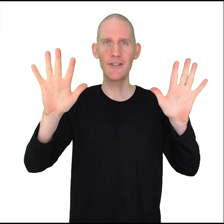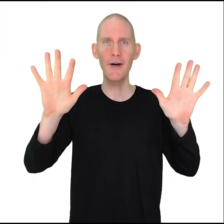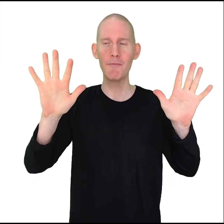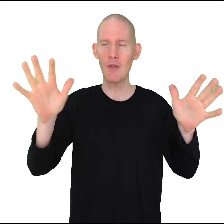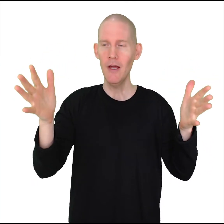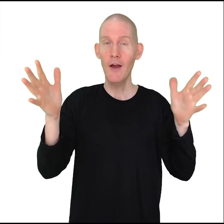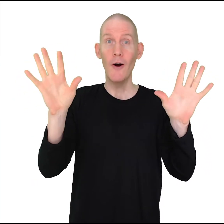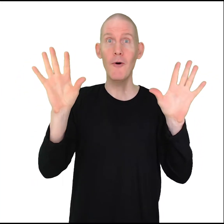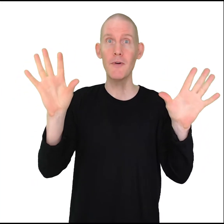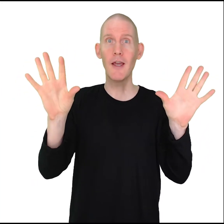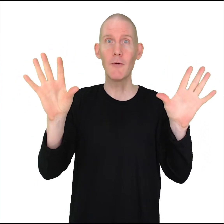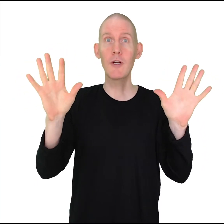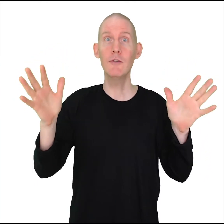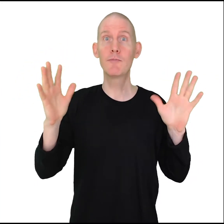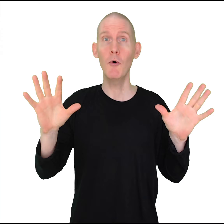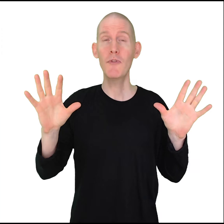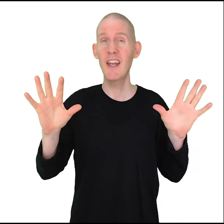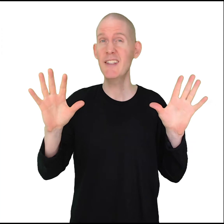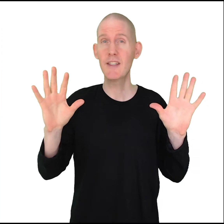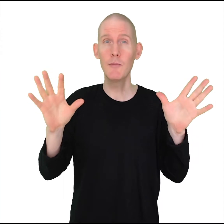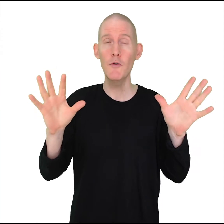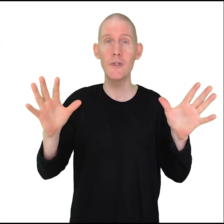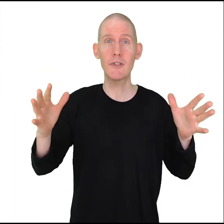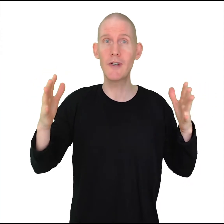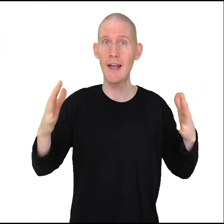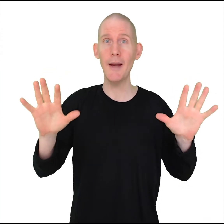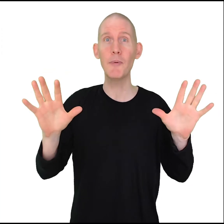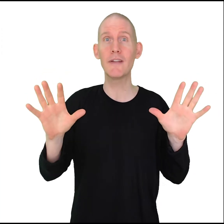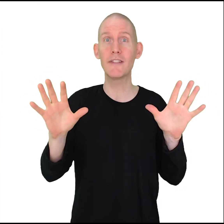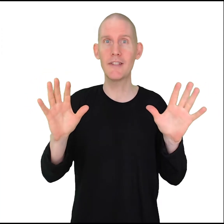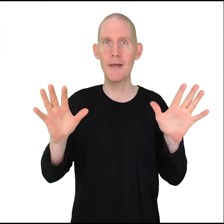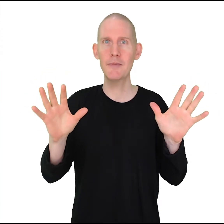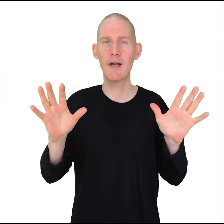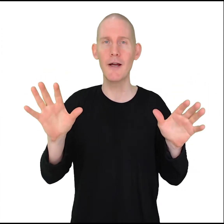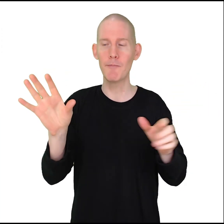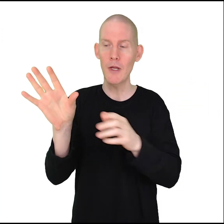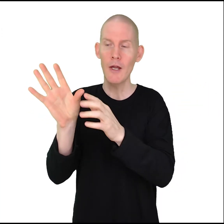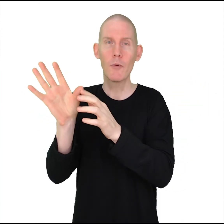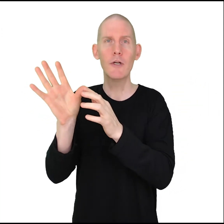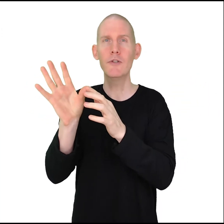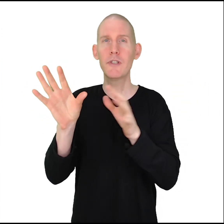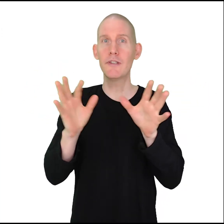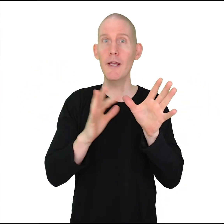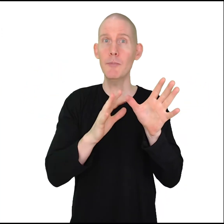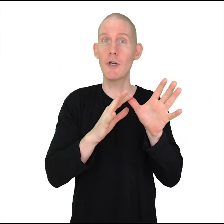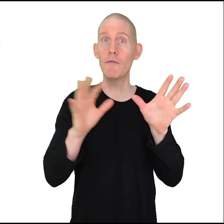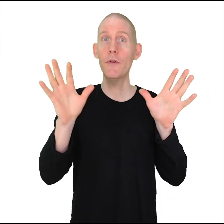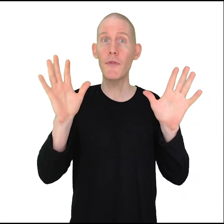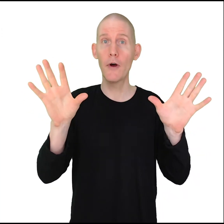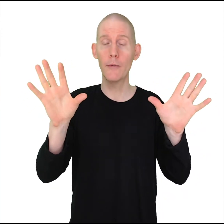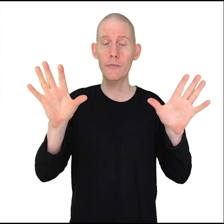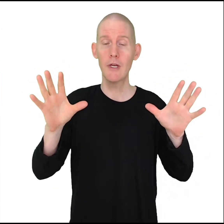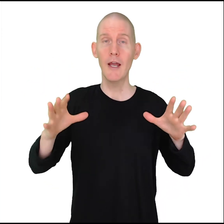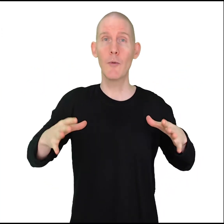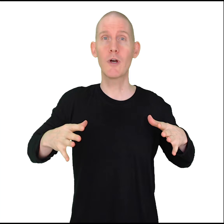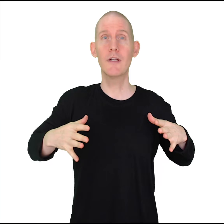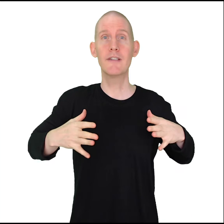out. Okay, we're going to use both hands, and the movements are going to happen at the same time. We're going to use the tips of the thumbs, and we're going to